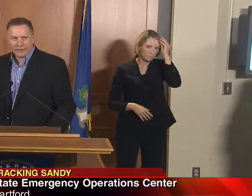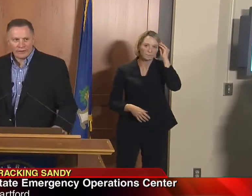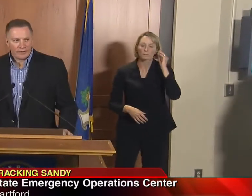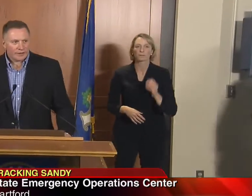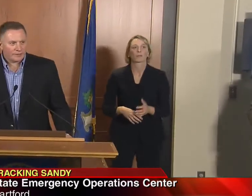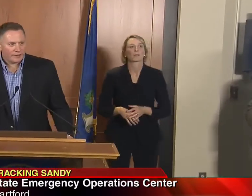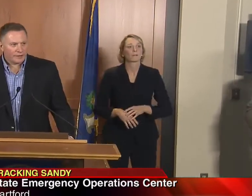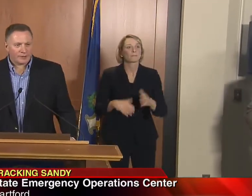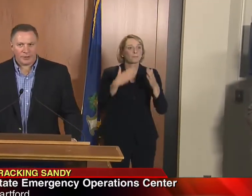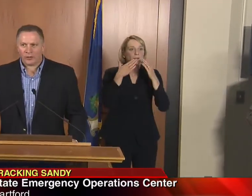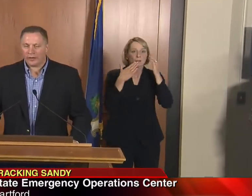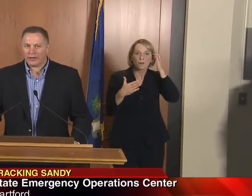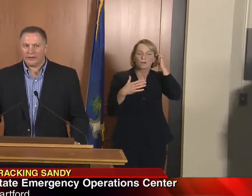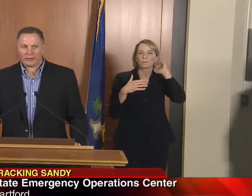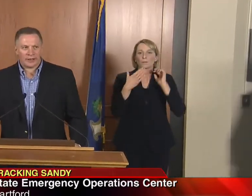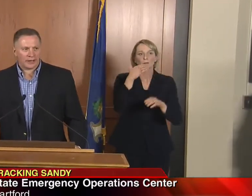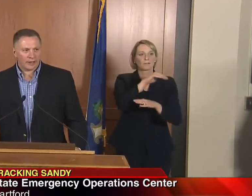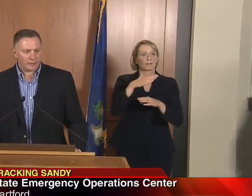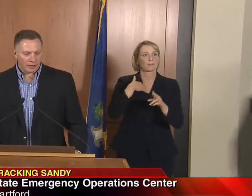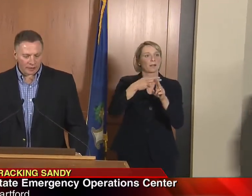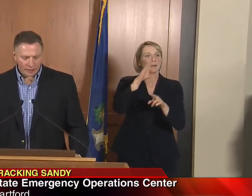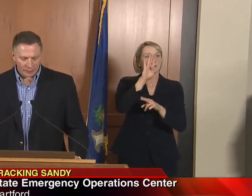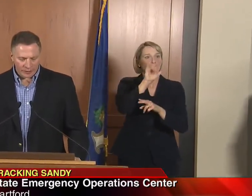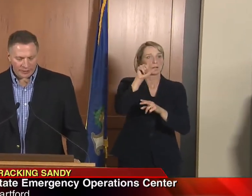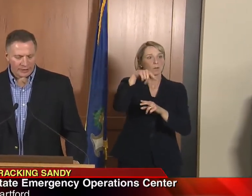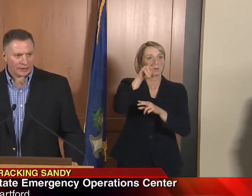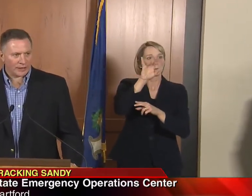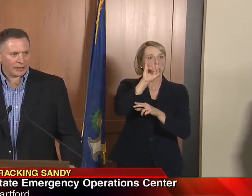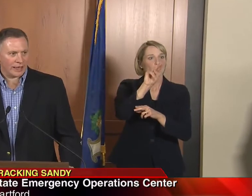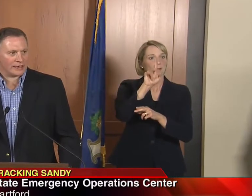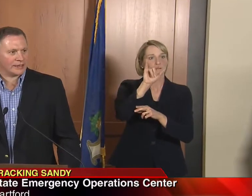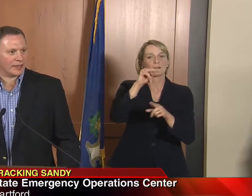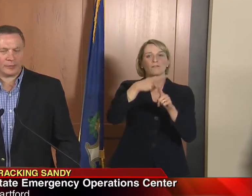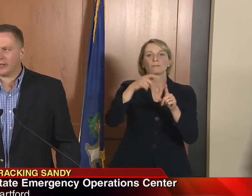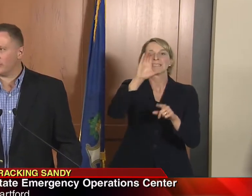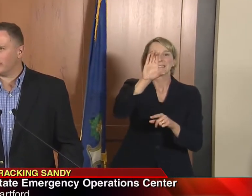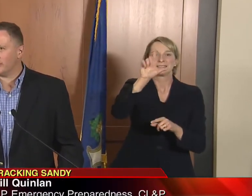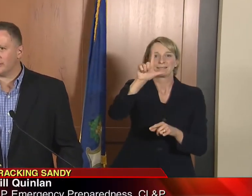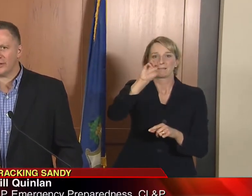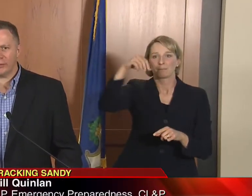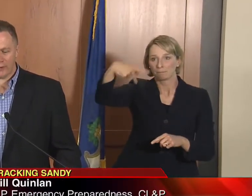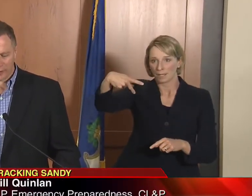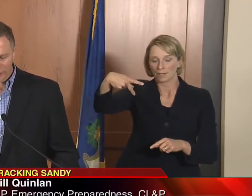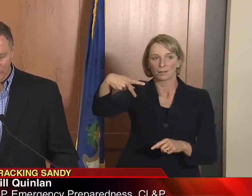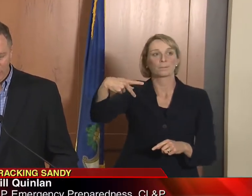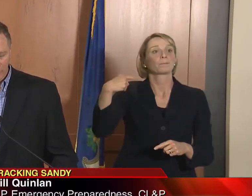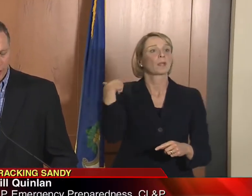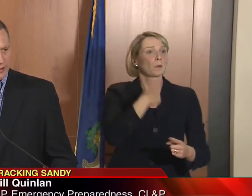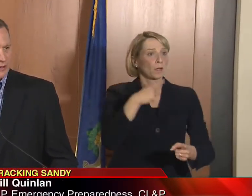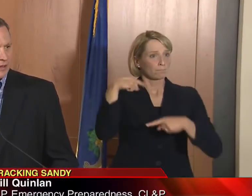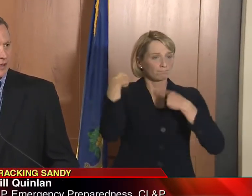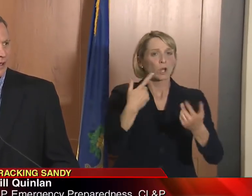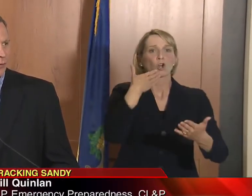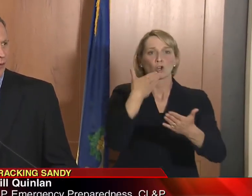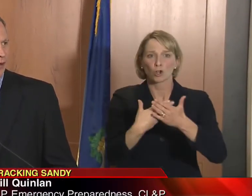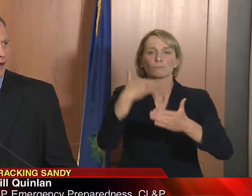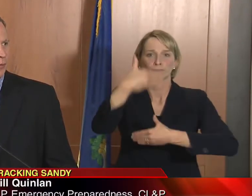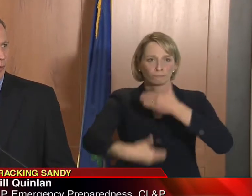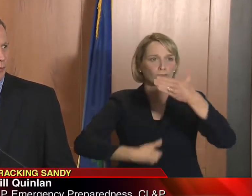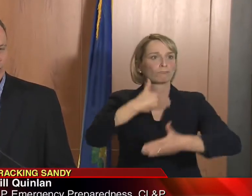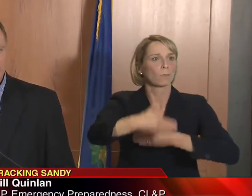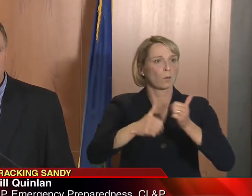Thank you, Governor, and good evening. Bill Quinlan with Connecticut Light and Power Company. At CLMP, we continue to make very good progress